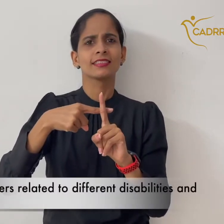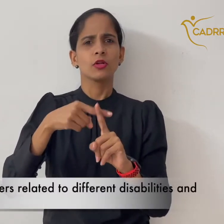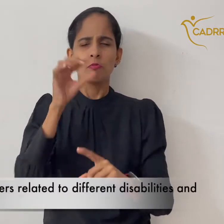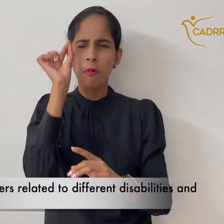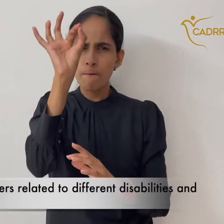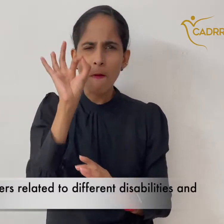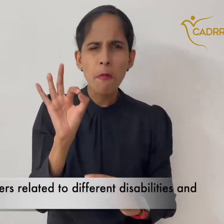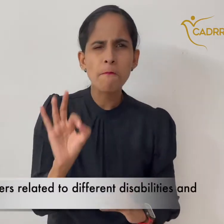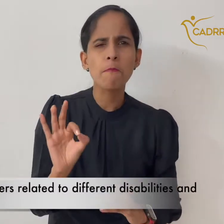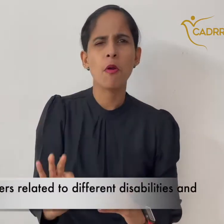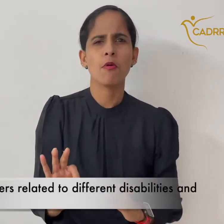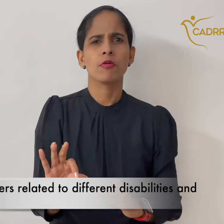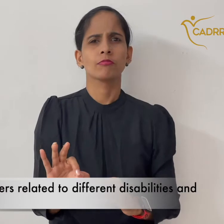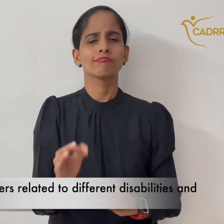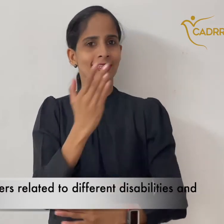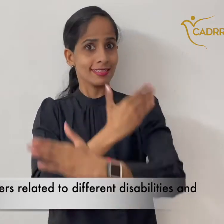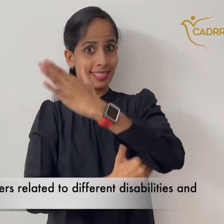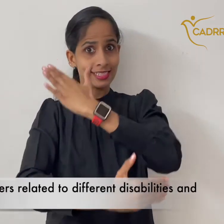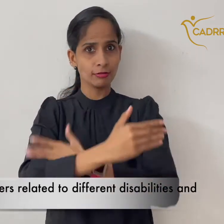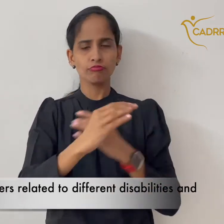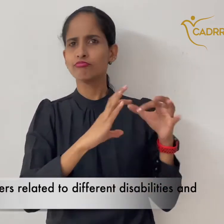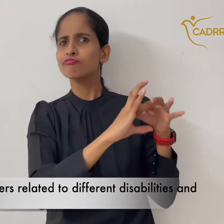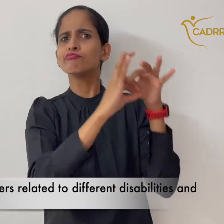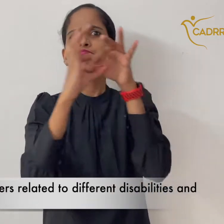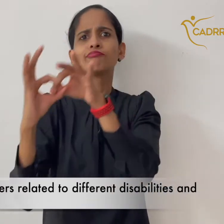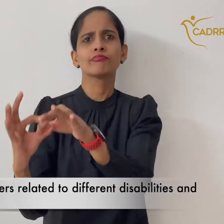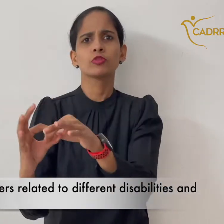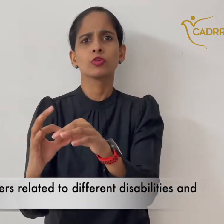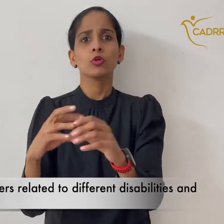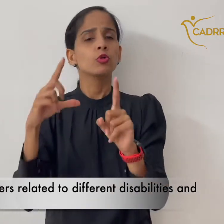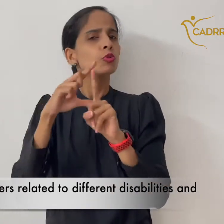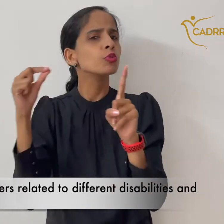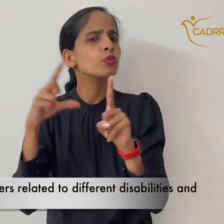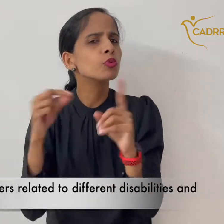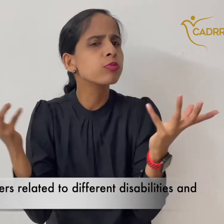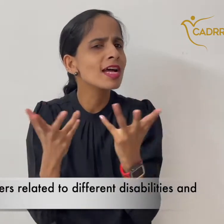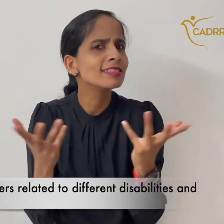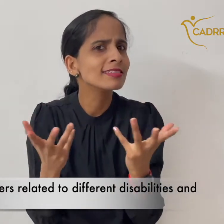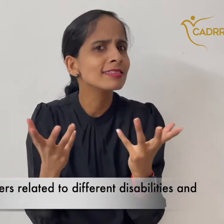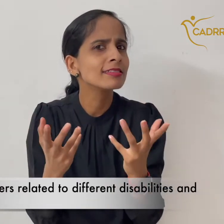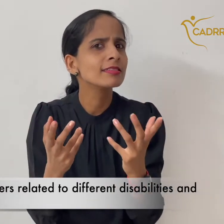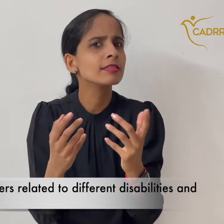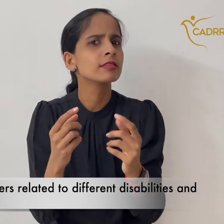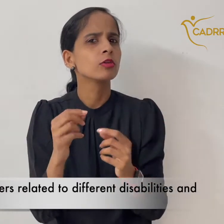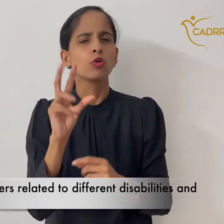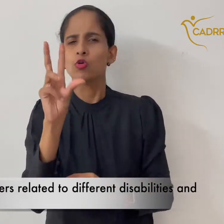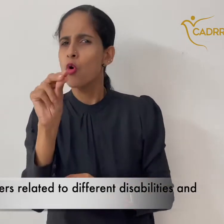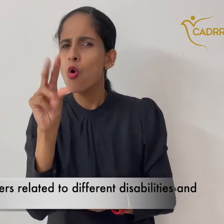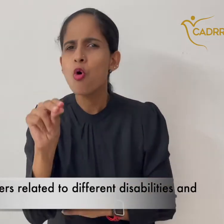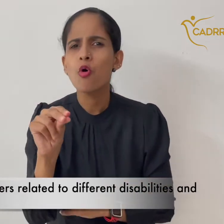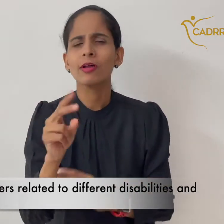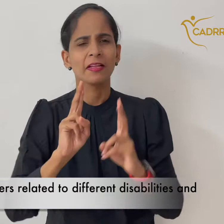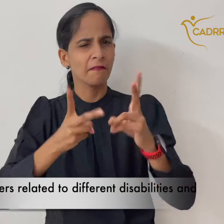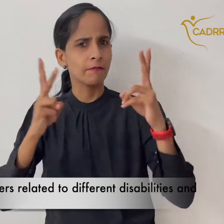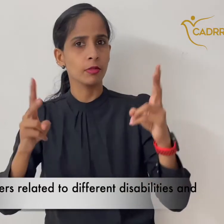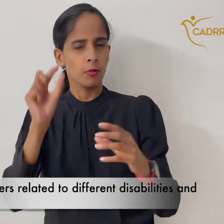plus some pointers related to different disabilities and some do's